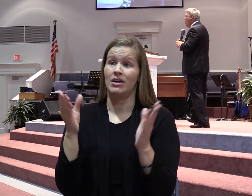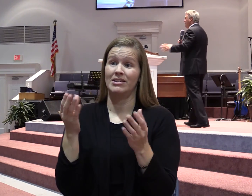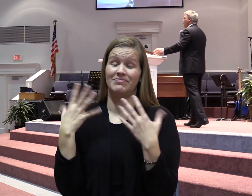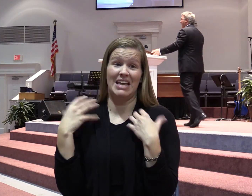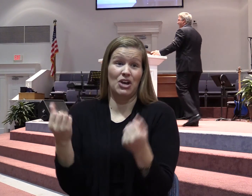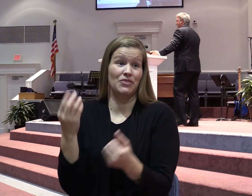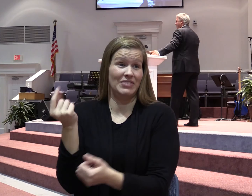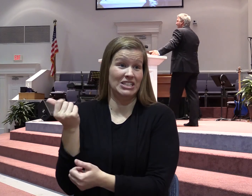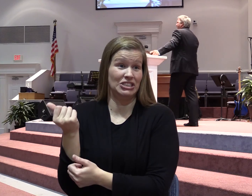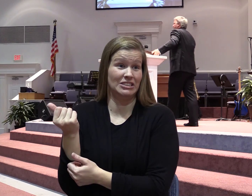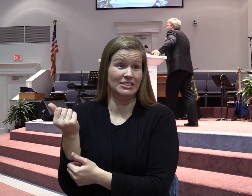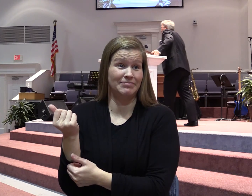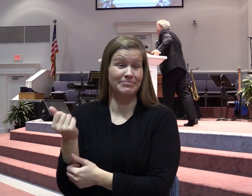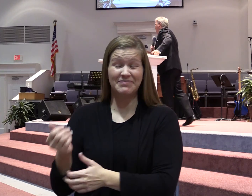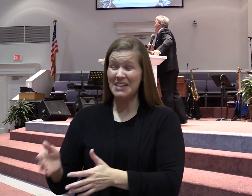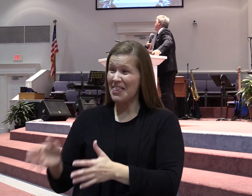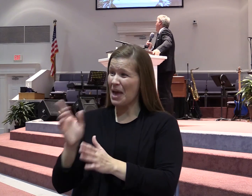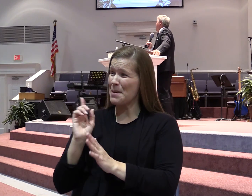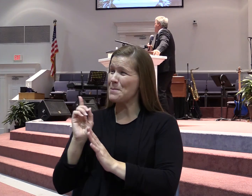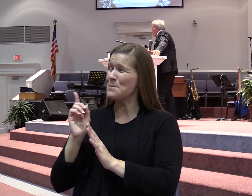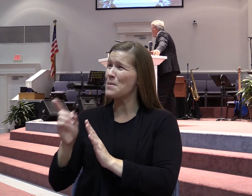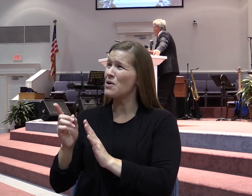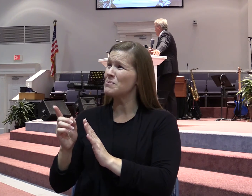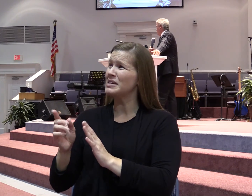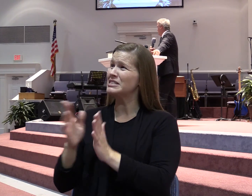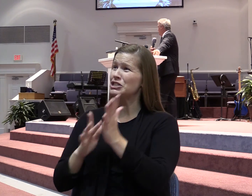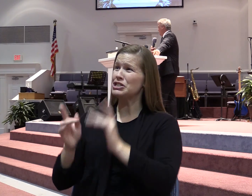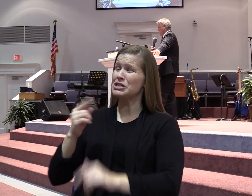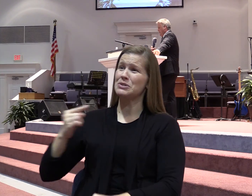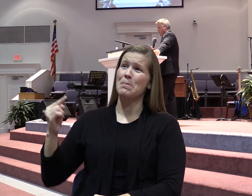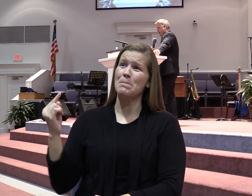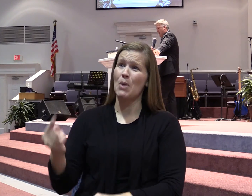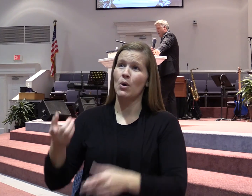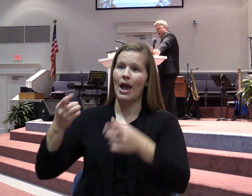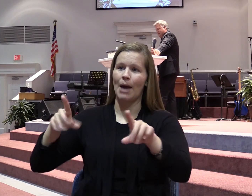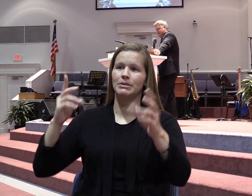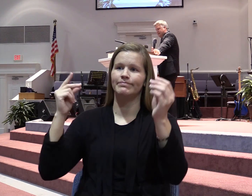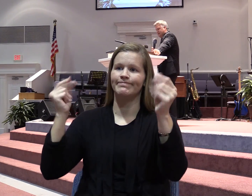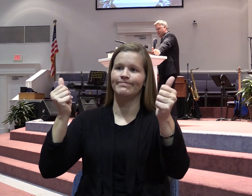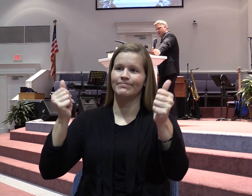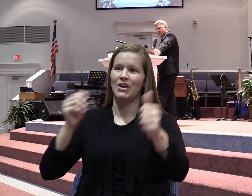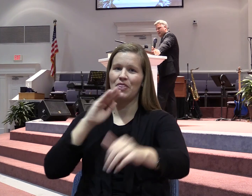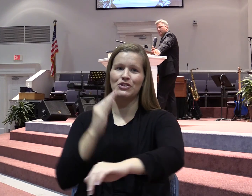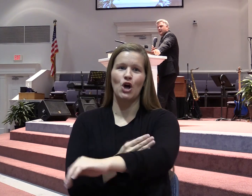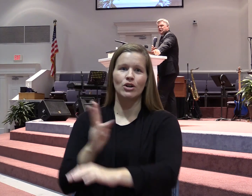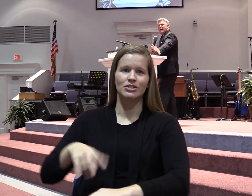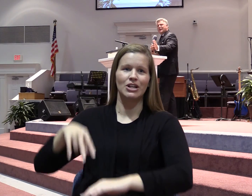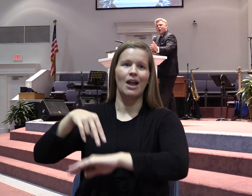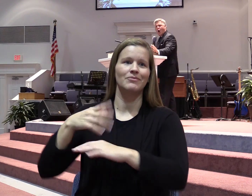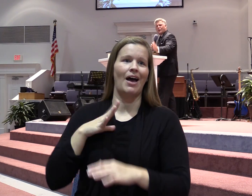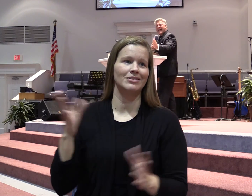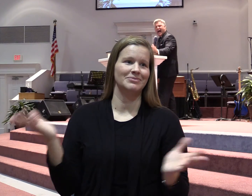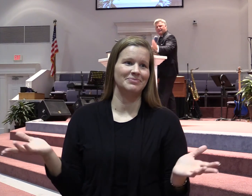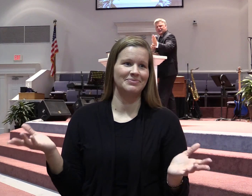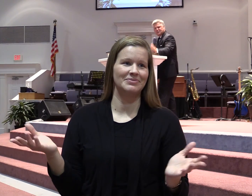he moved through time. And from that moment his word is spoken. The daughter rises. Amen. So if